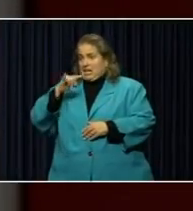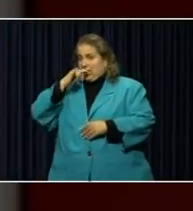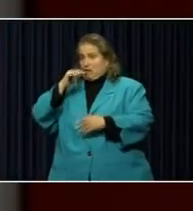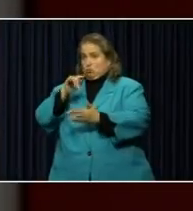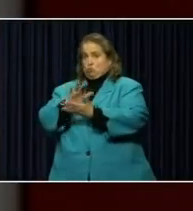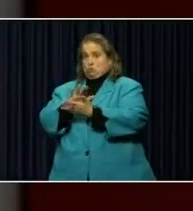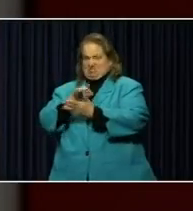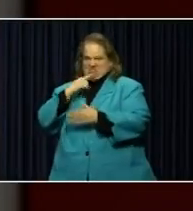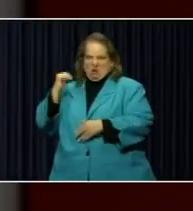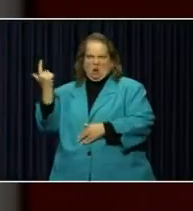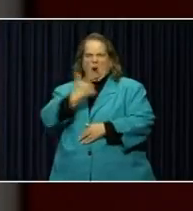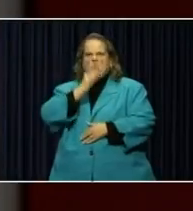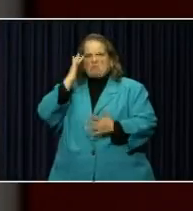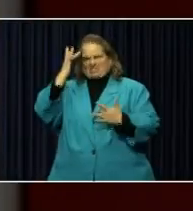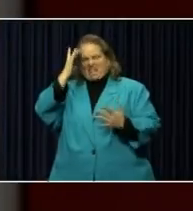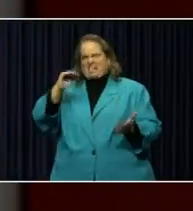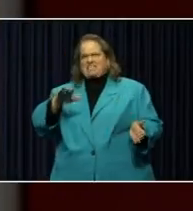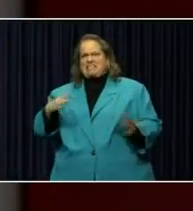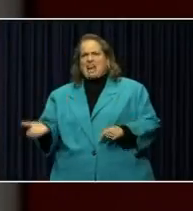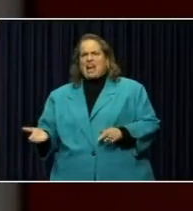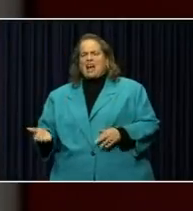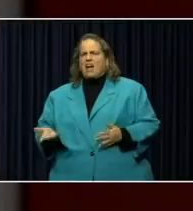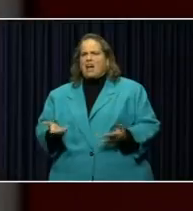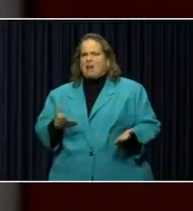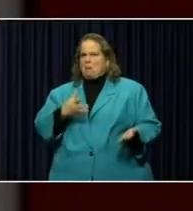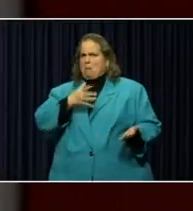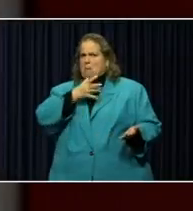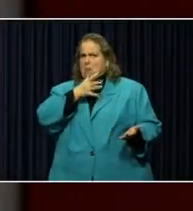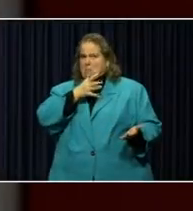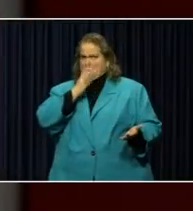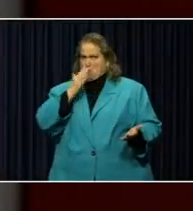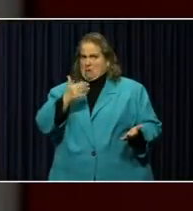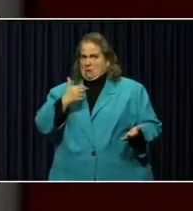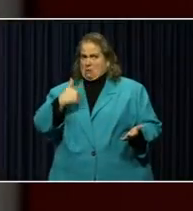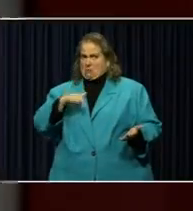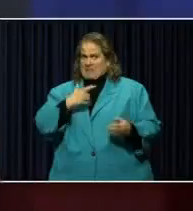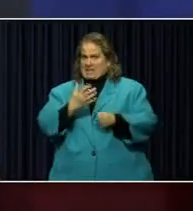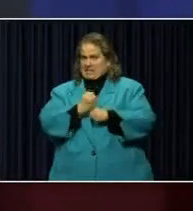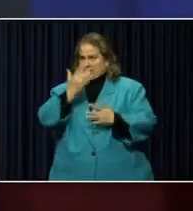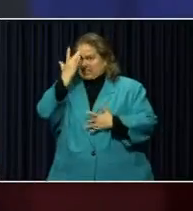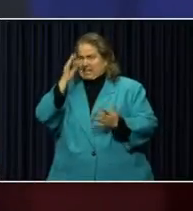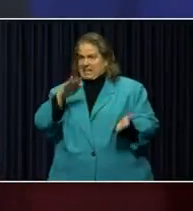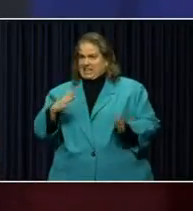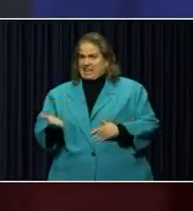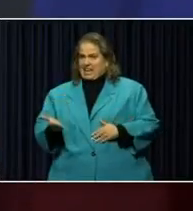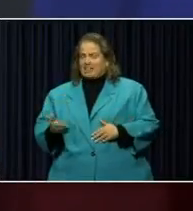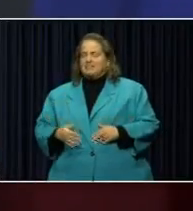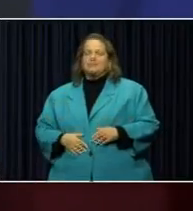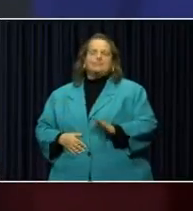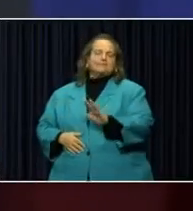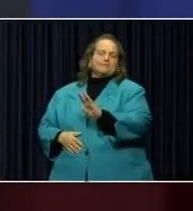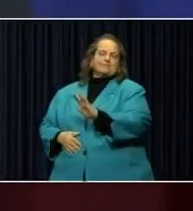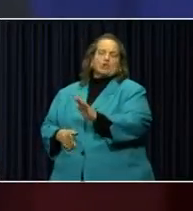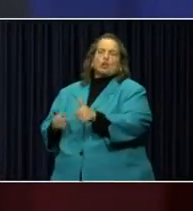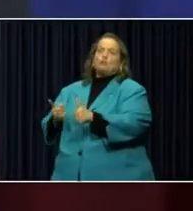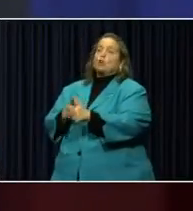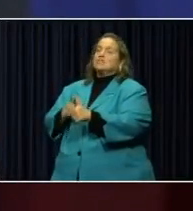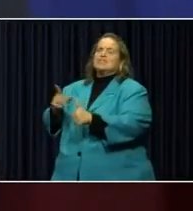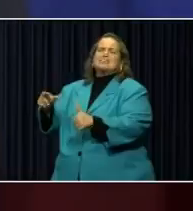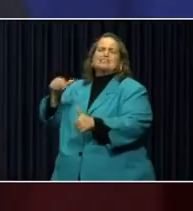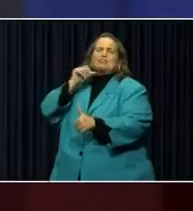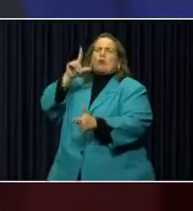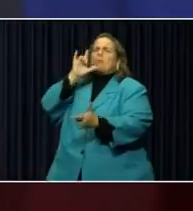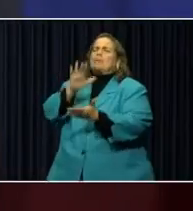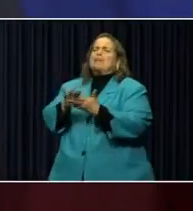that we were all going to get sick and die. Mom, I'm worried that we're going to get sick and die. First thing is, don't believe everything you hear